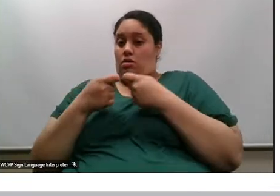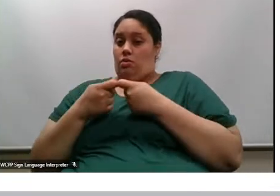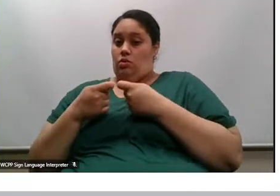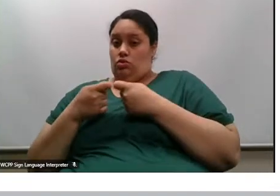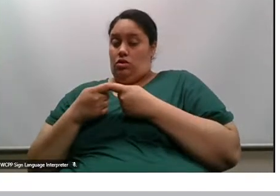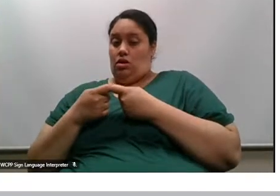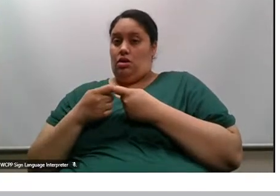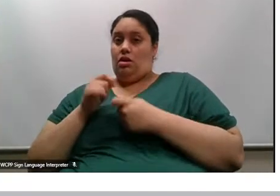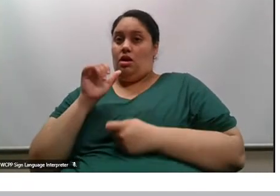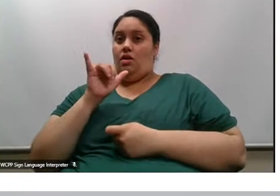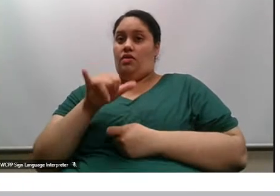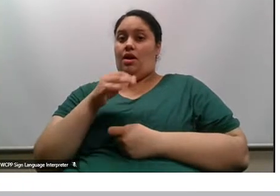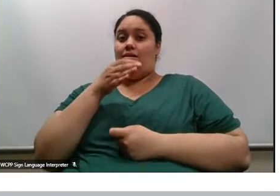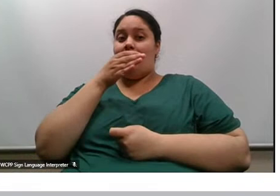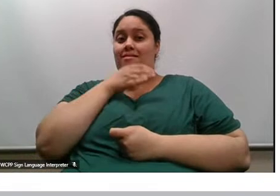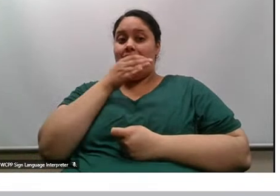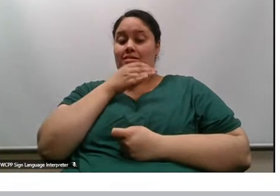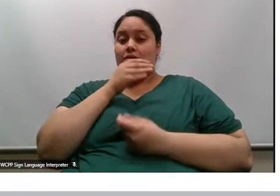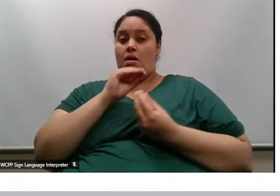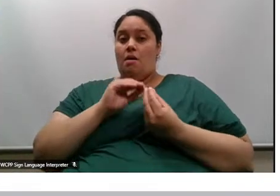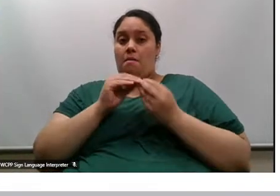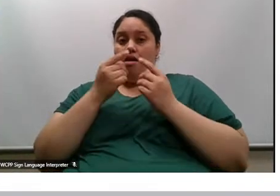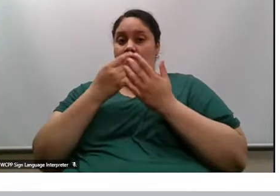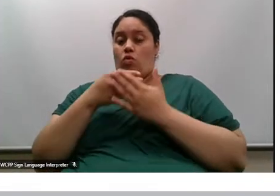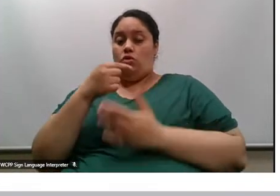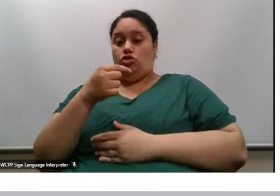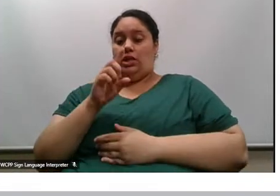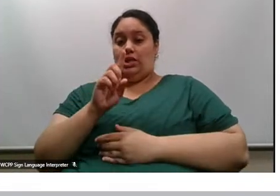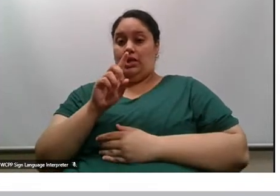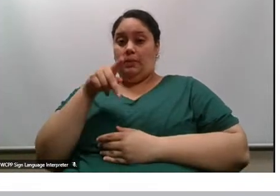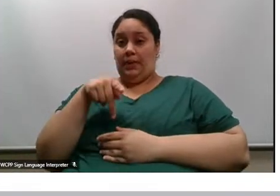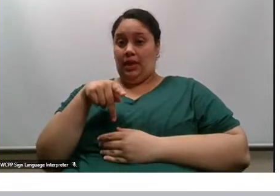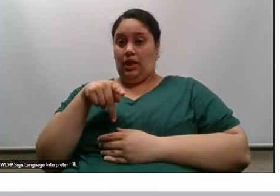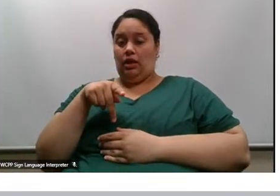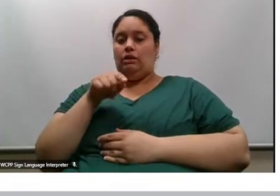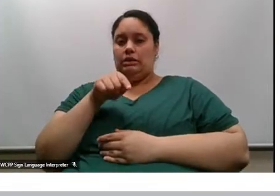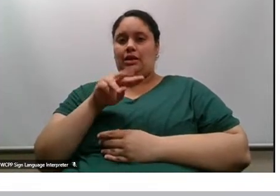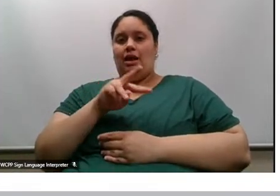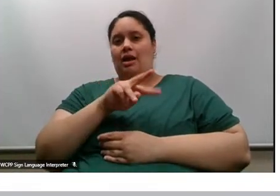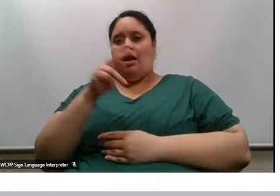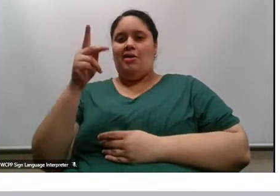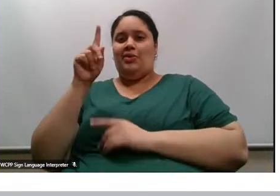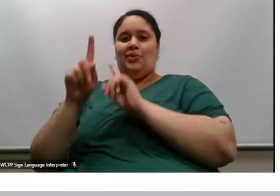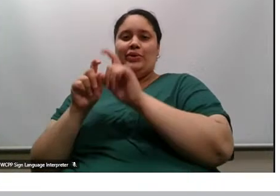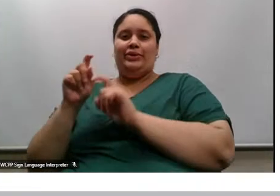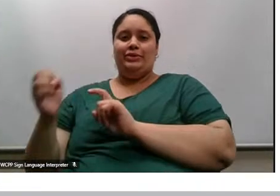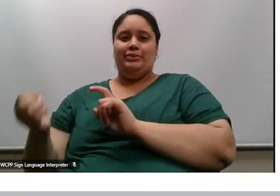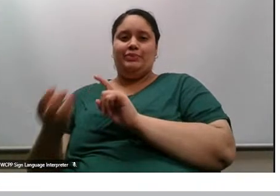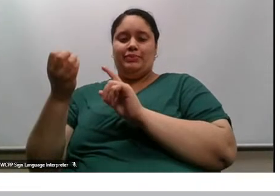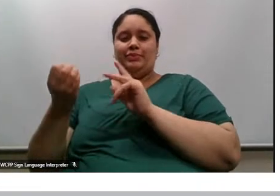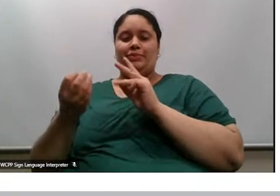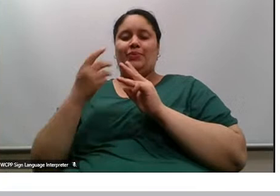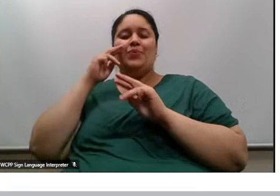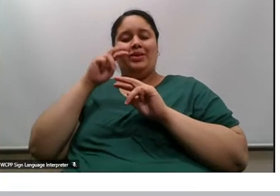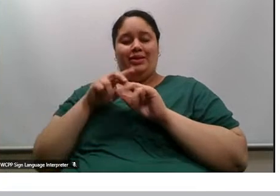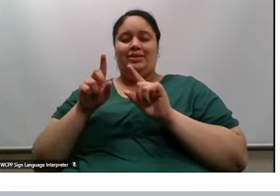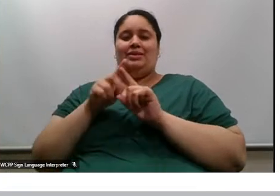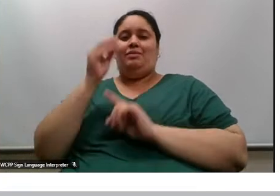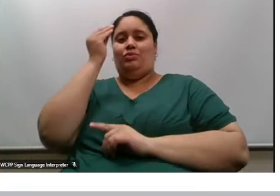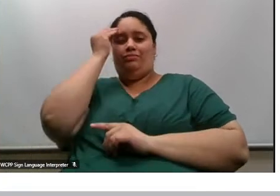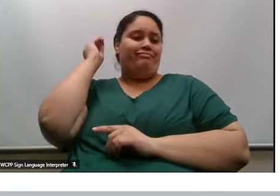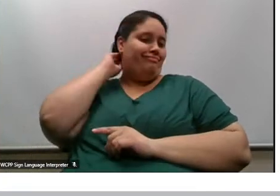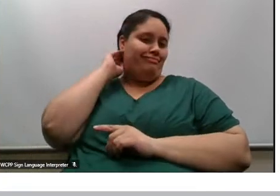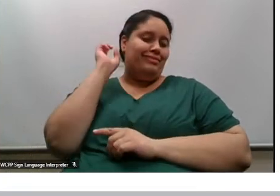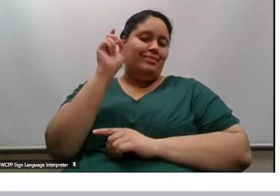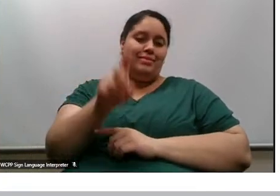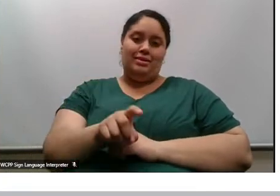that liquor makes to the GDP, there's other questions that we need to also consider,